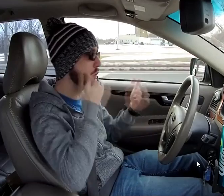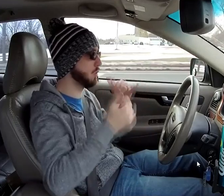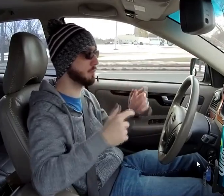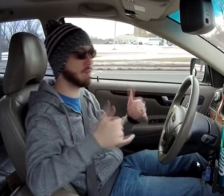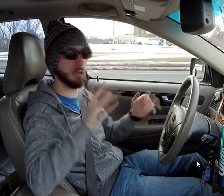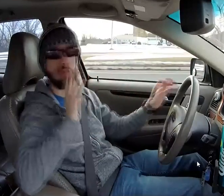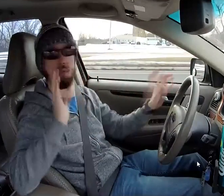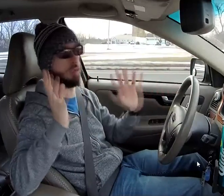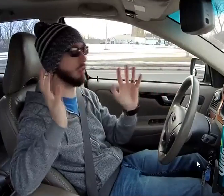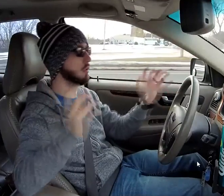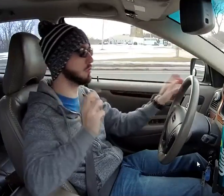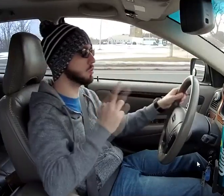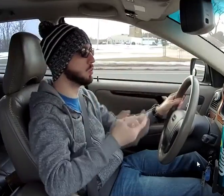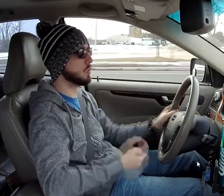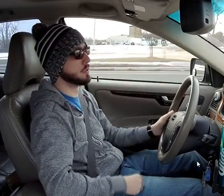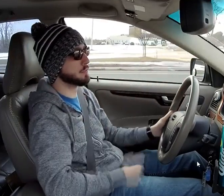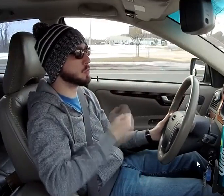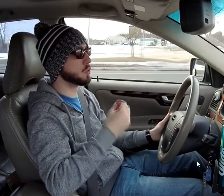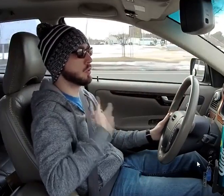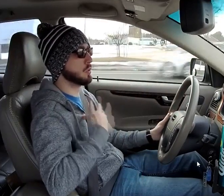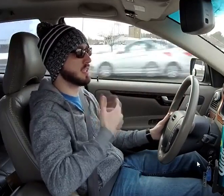They can't be fiddling with their phone or talking to their friends.